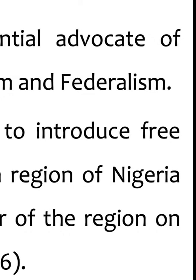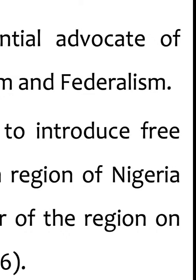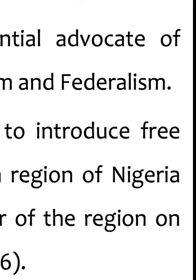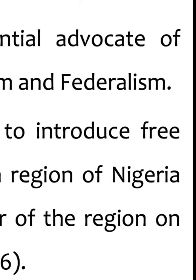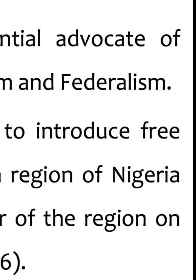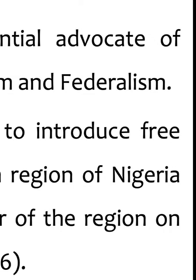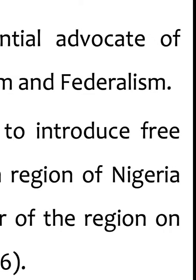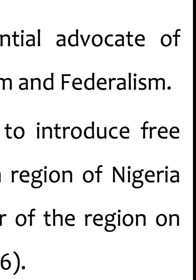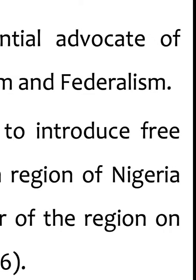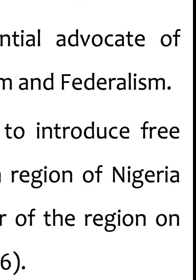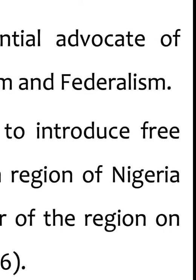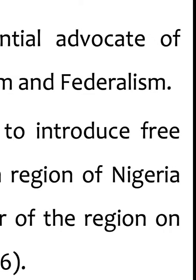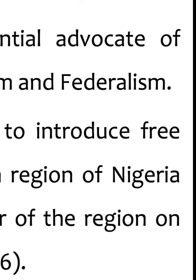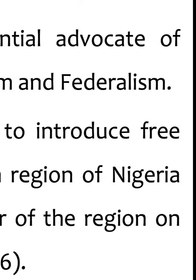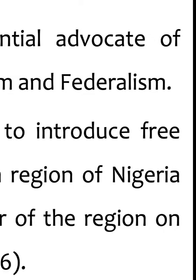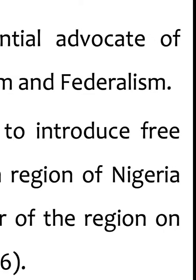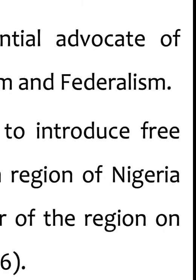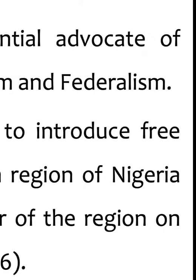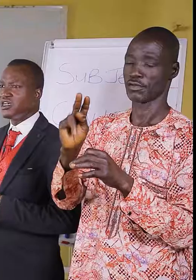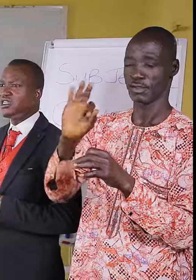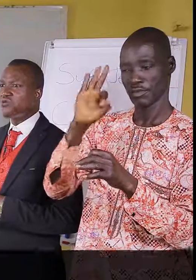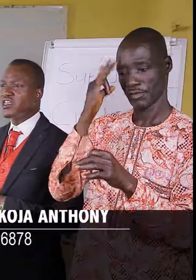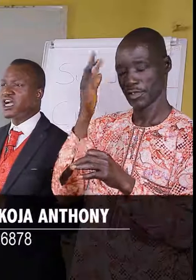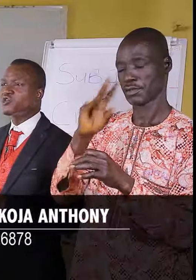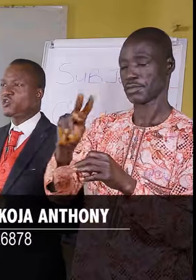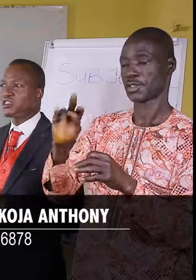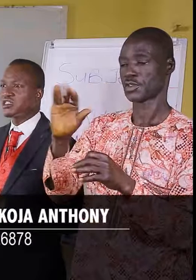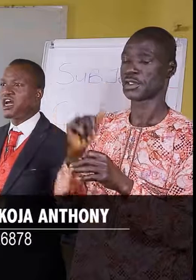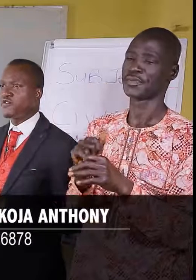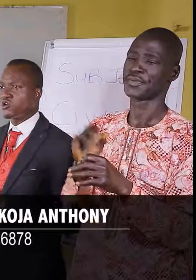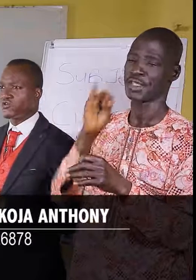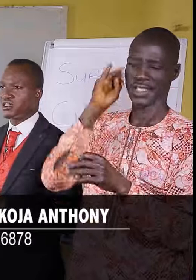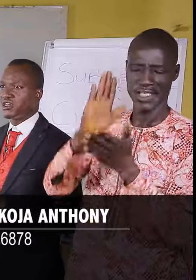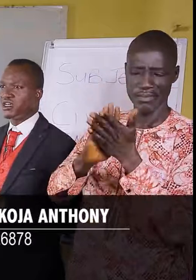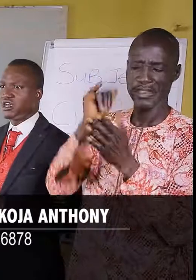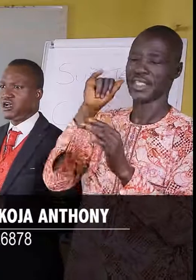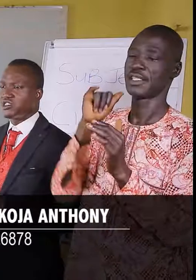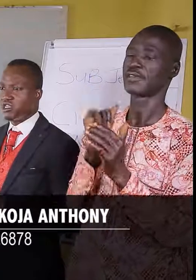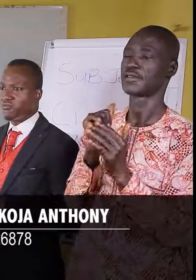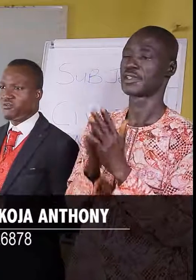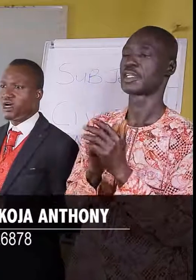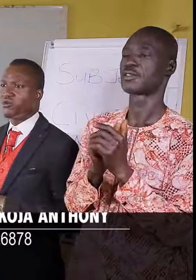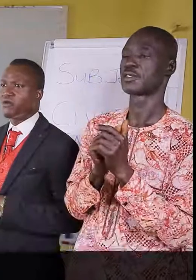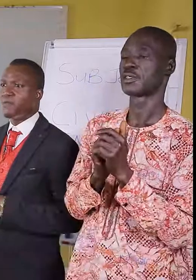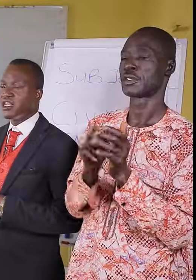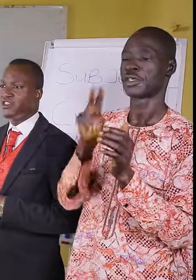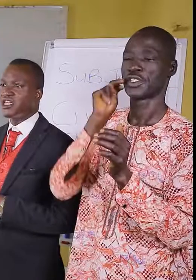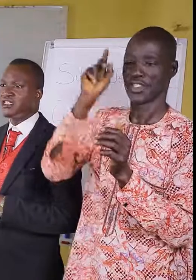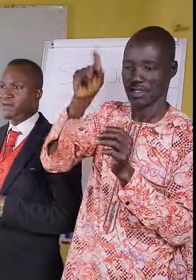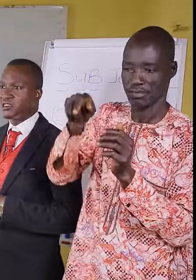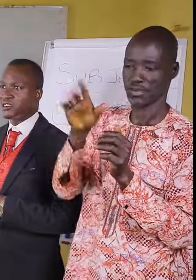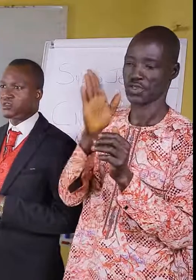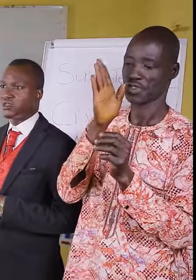independence, nationalism, and federalism. These were his ideologies and philosophy. Chief Obafemi Awolowo believed